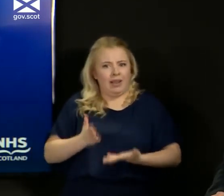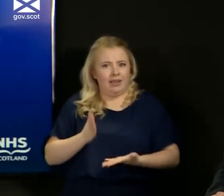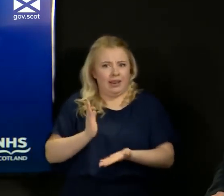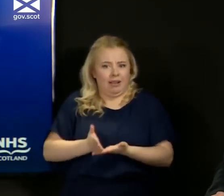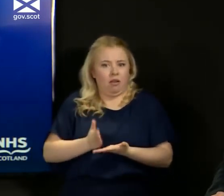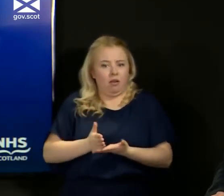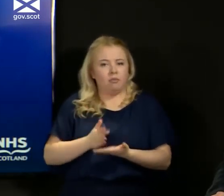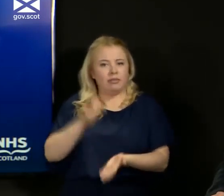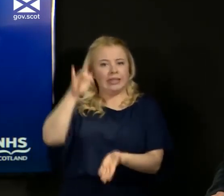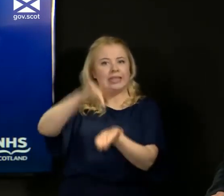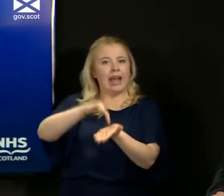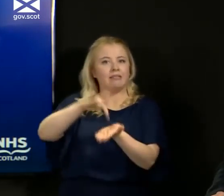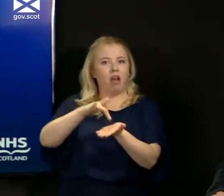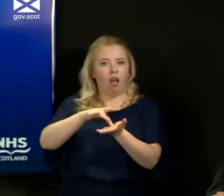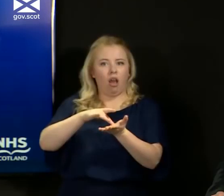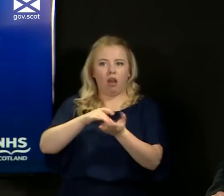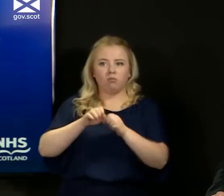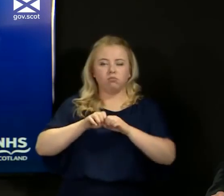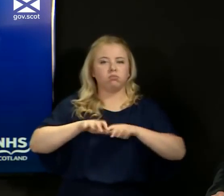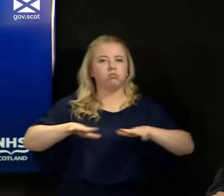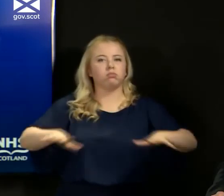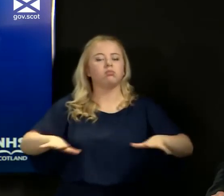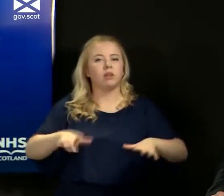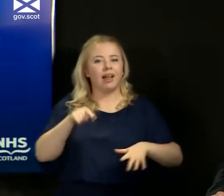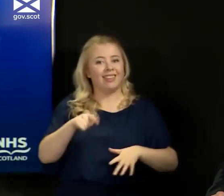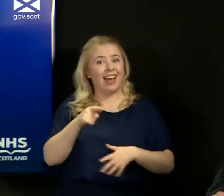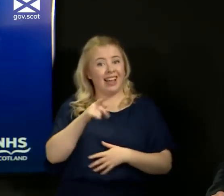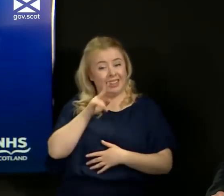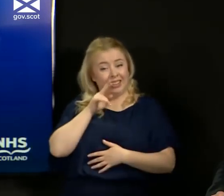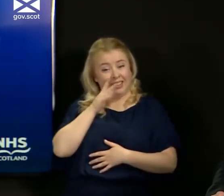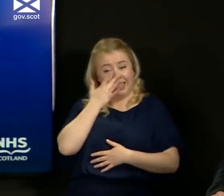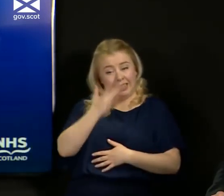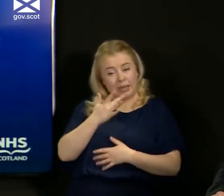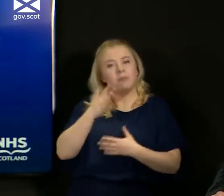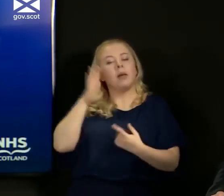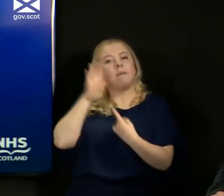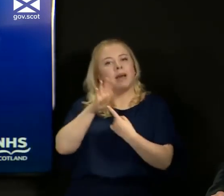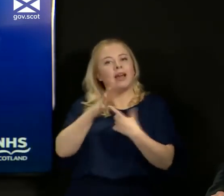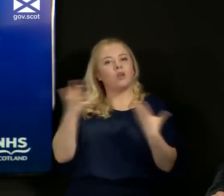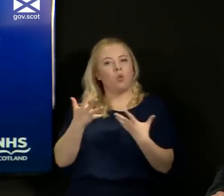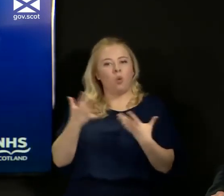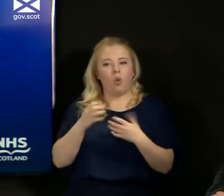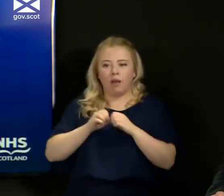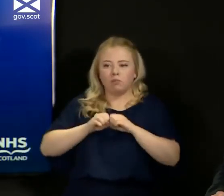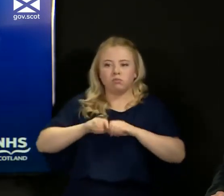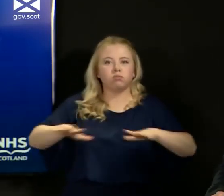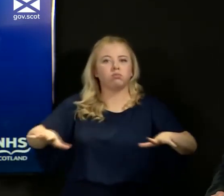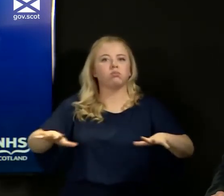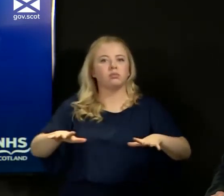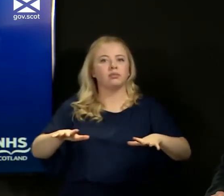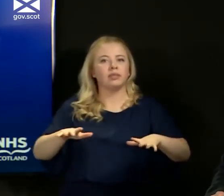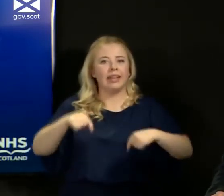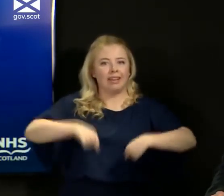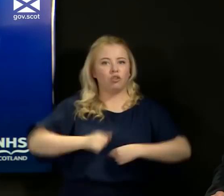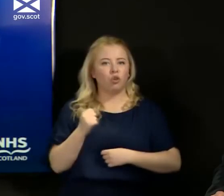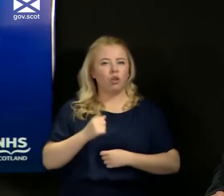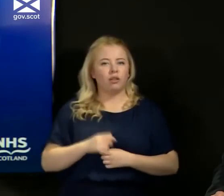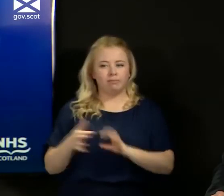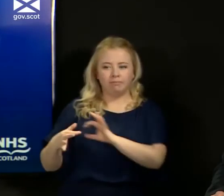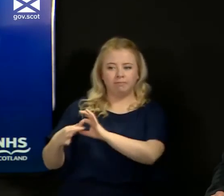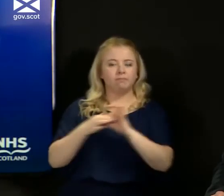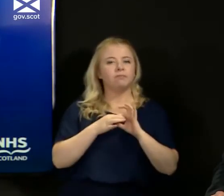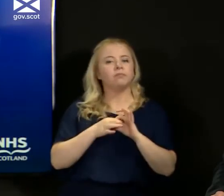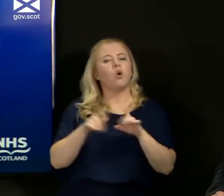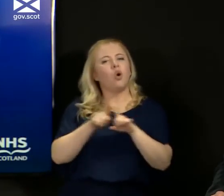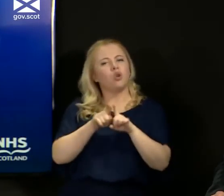main source of the particular lineages that have established in Scotland. This work has also enabled us to understand the pattern of spread that was